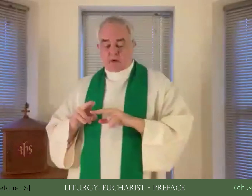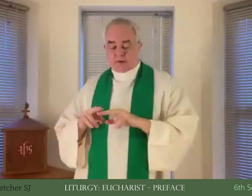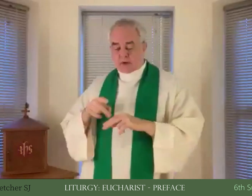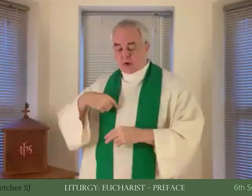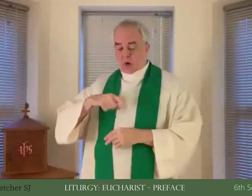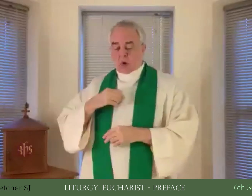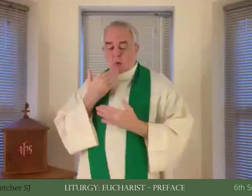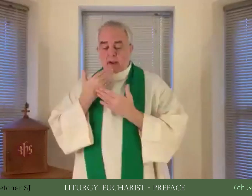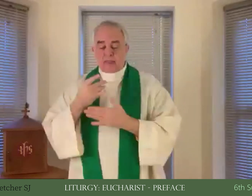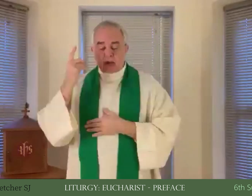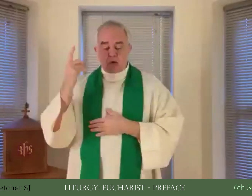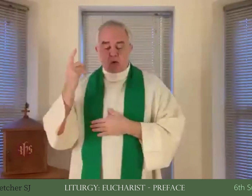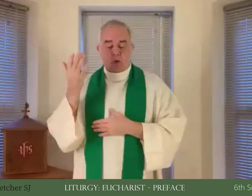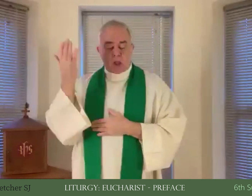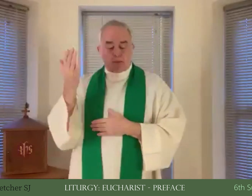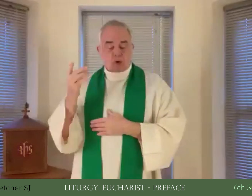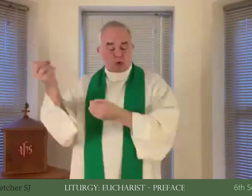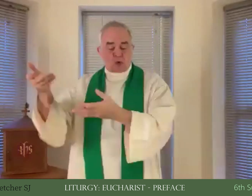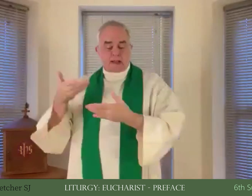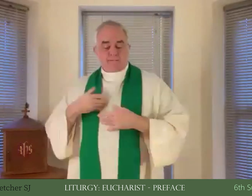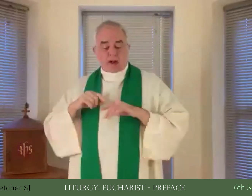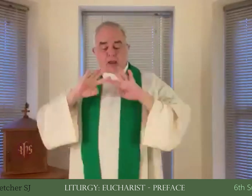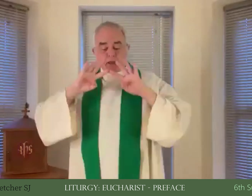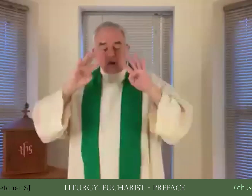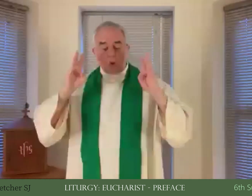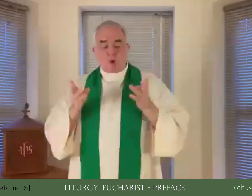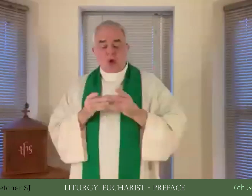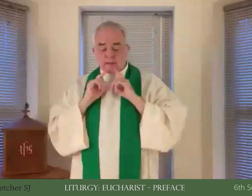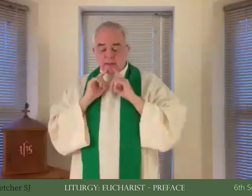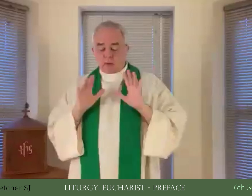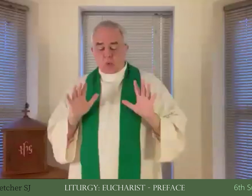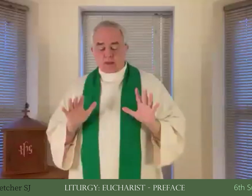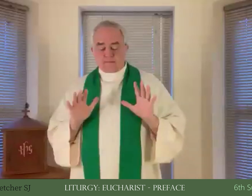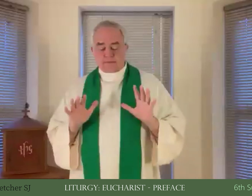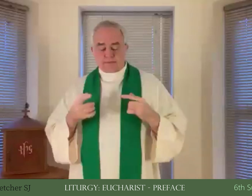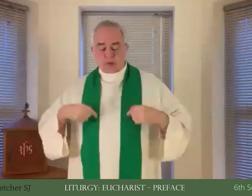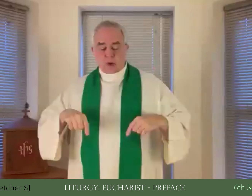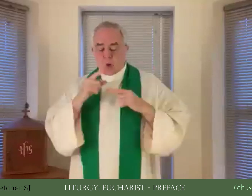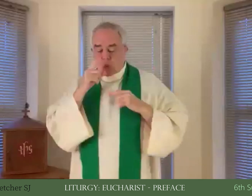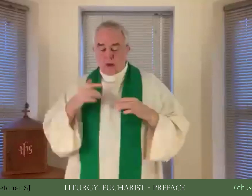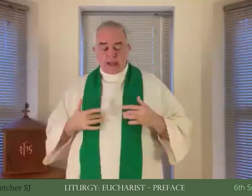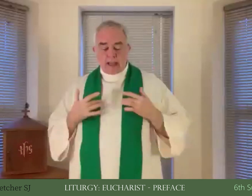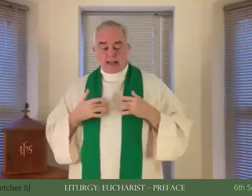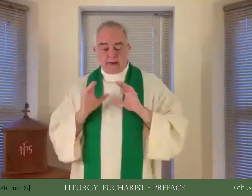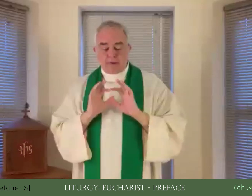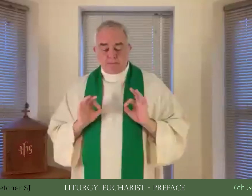Father, we thank you because you give us a world that is wonderful. We can live in